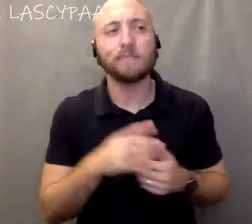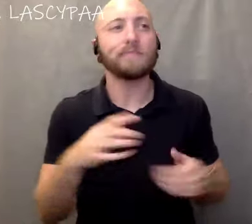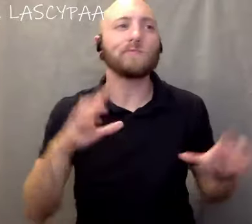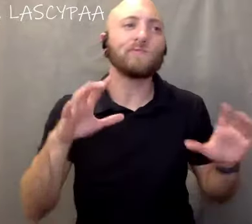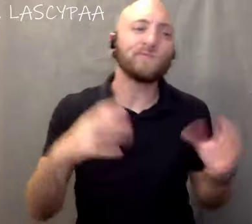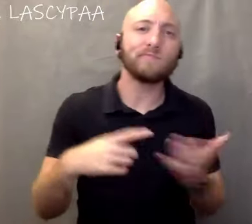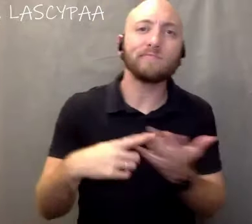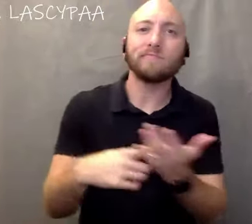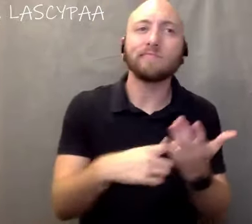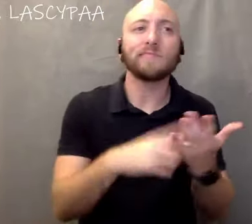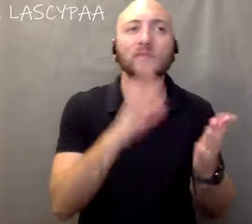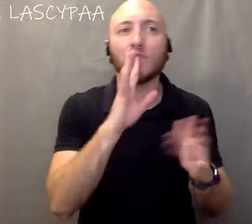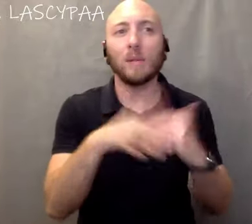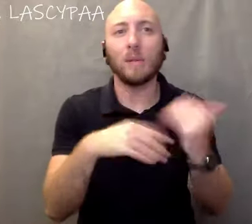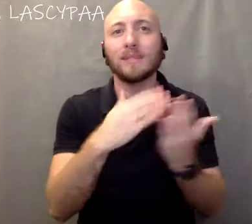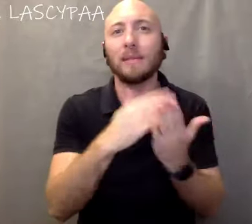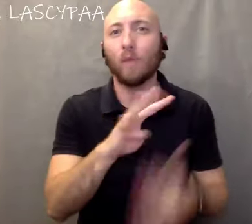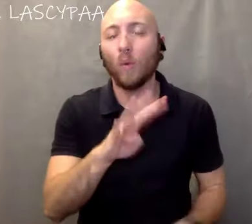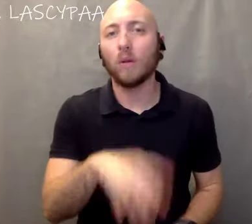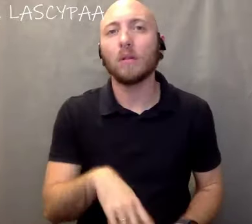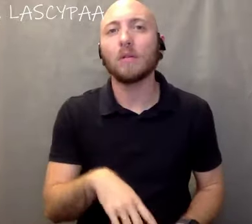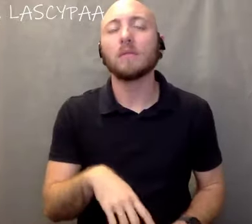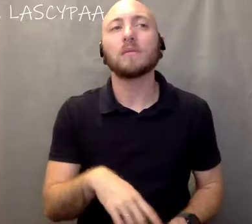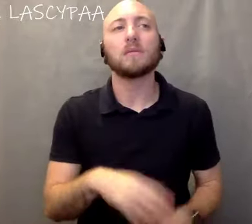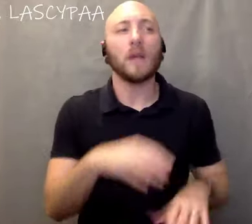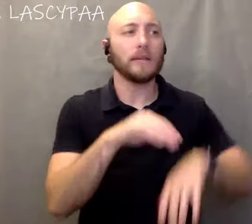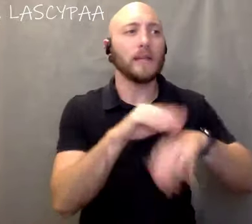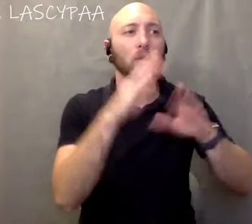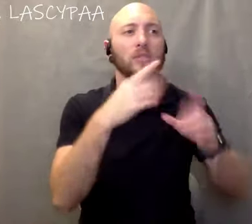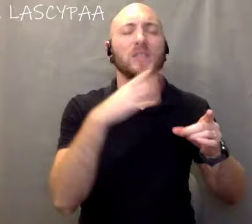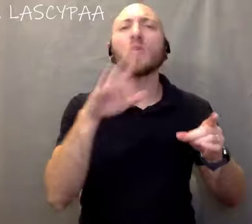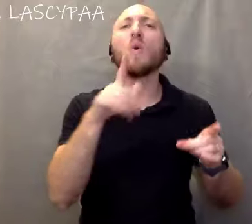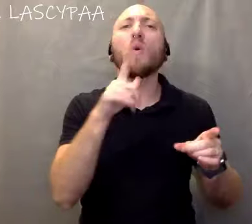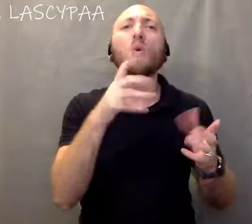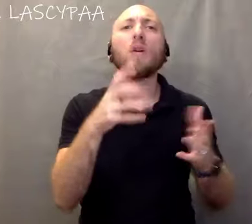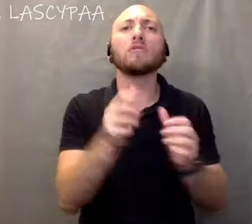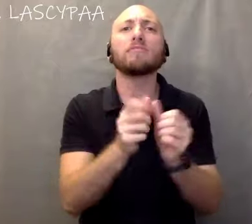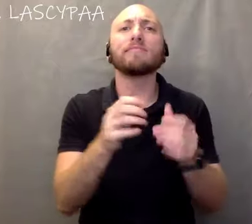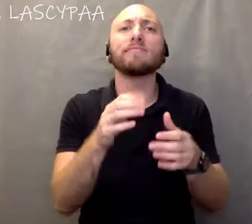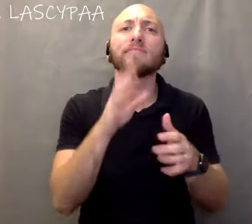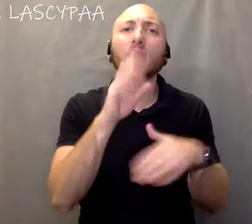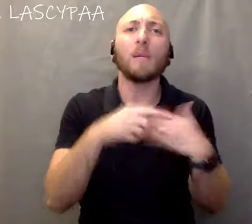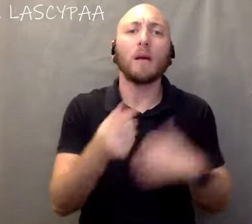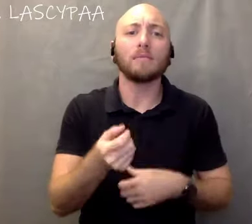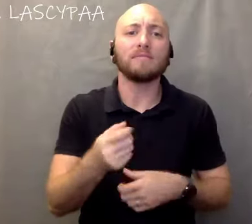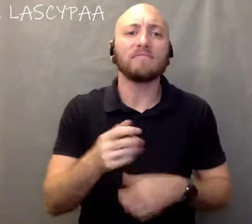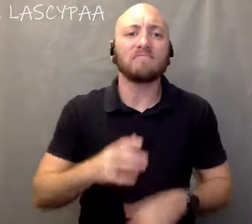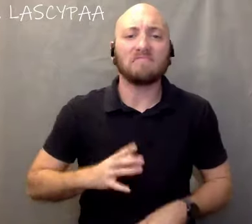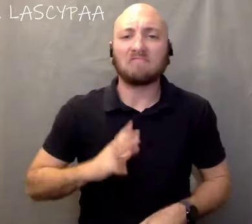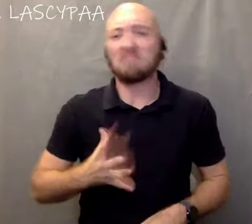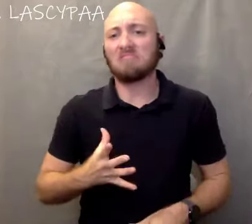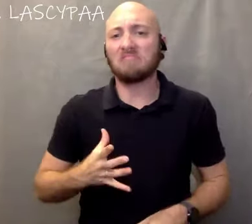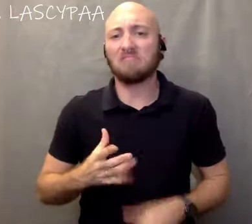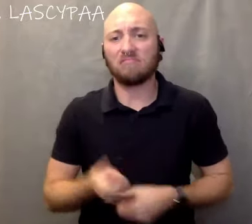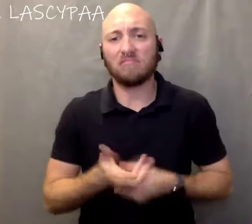the counselor asked if anybody wanted to talk about their resentment, their biggest resentment. And nobody said anything. I was like, all right, well, I guess